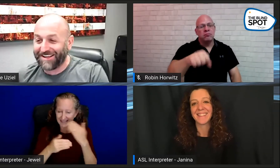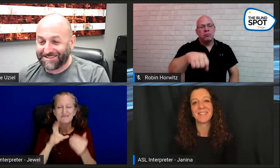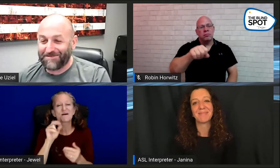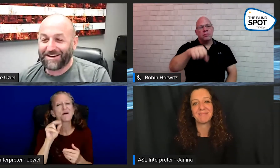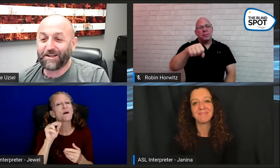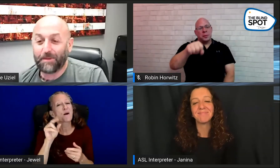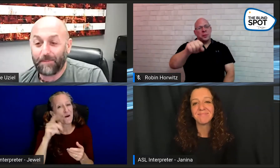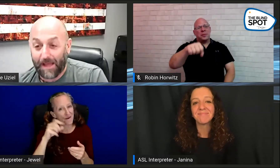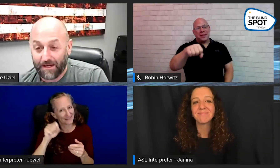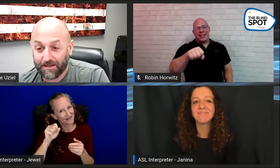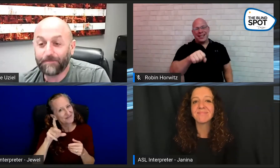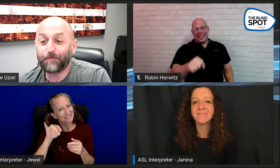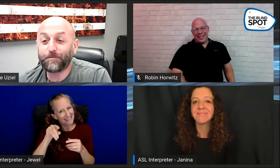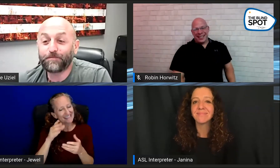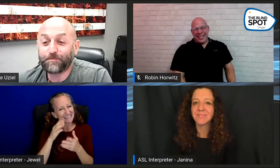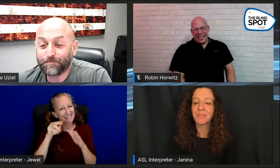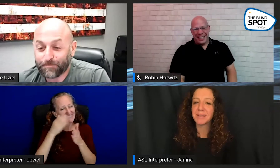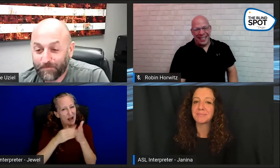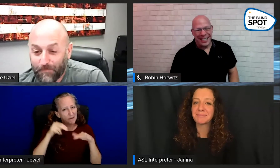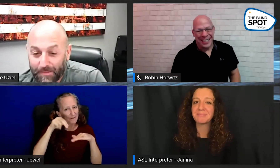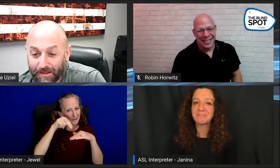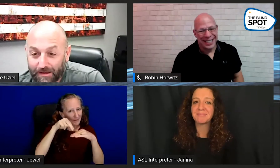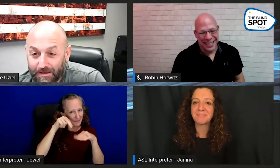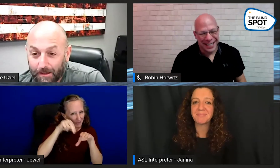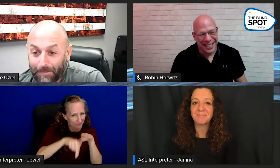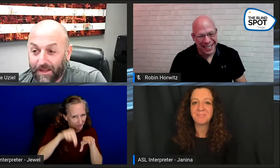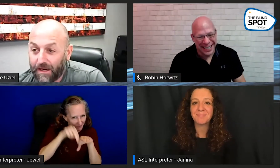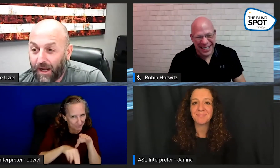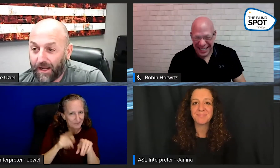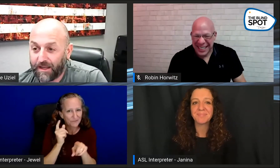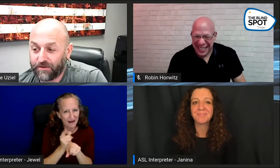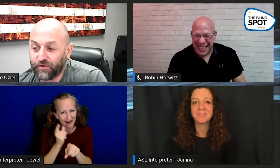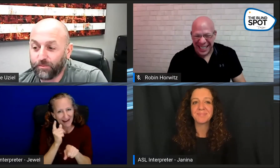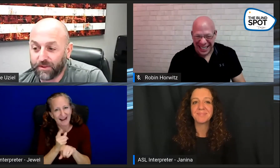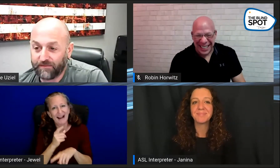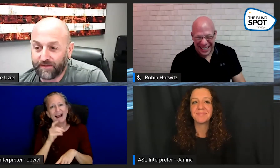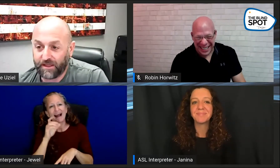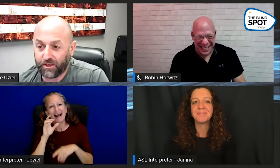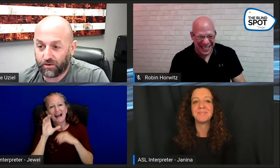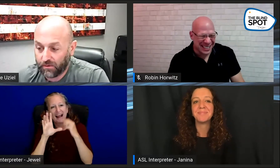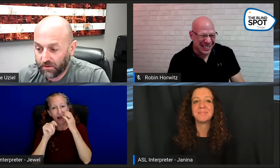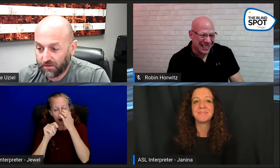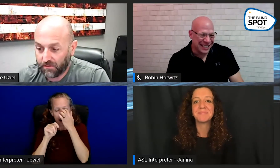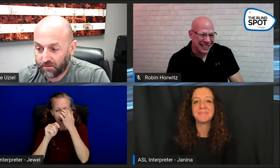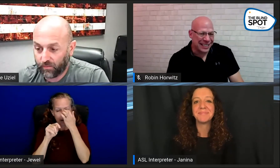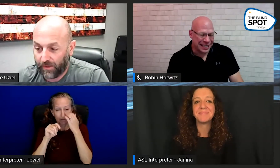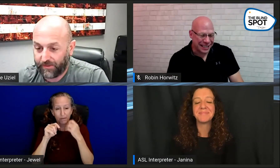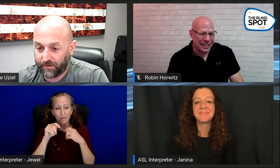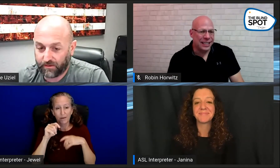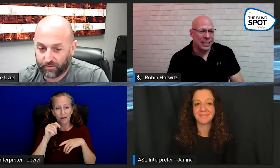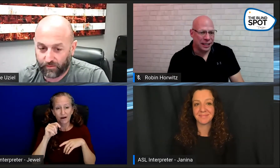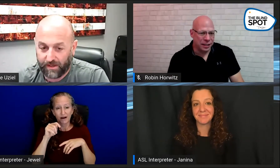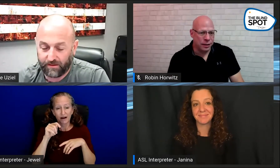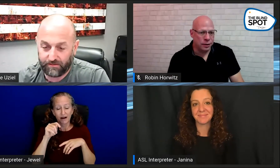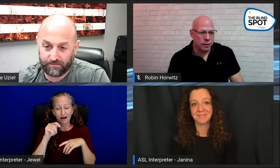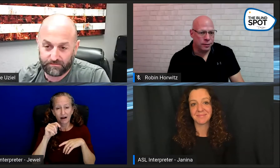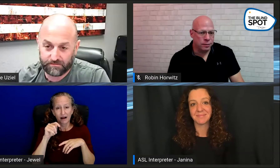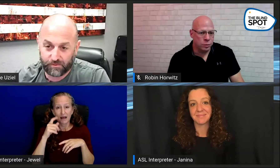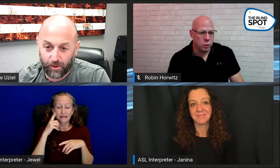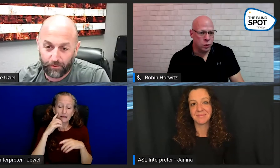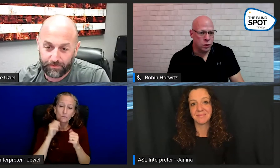been a little bit bad. Right. But I do believe that, with